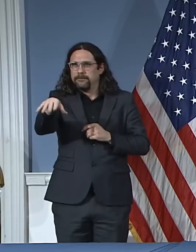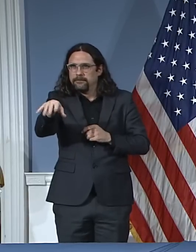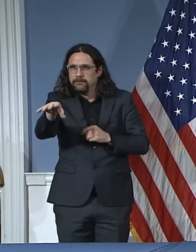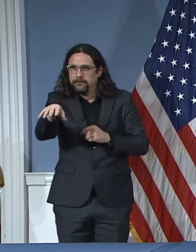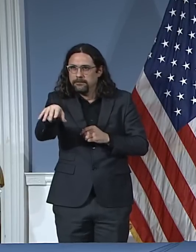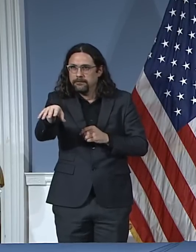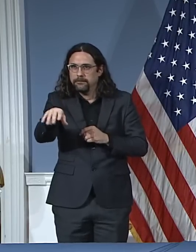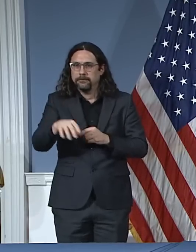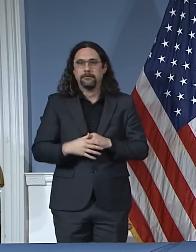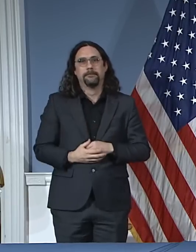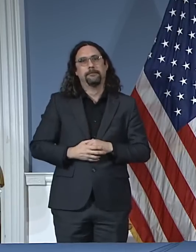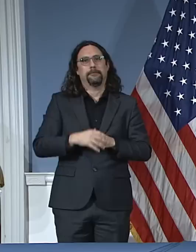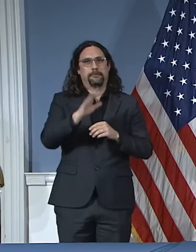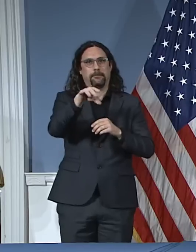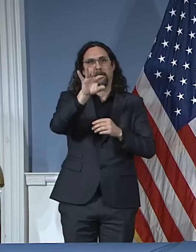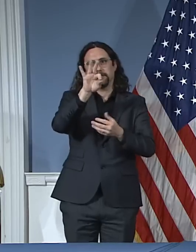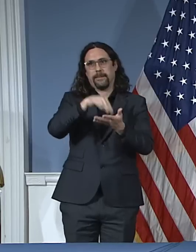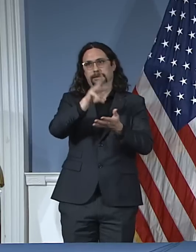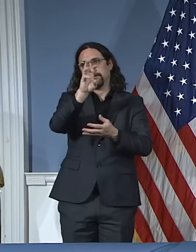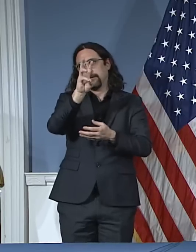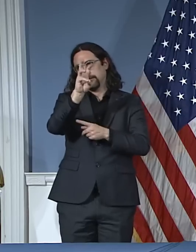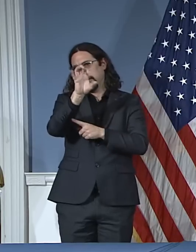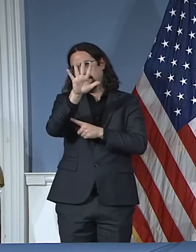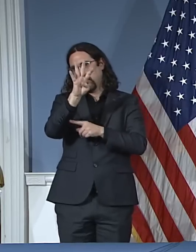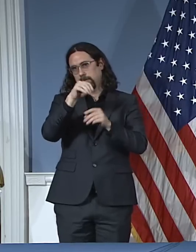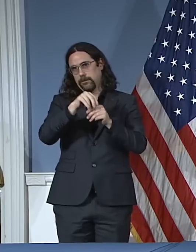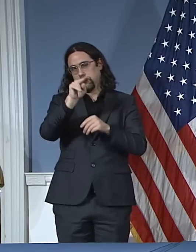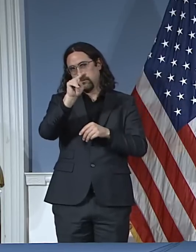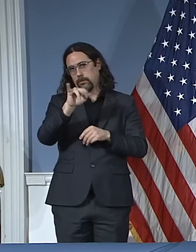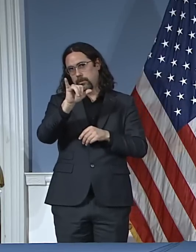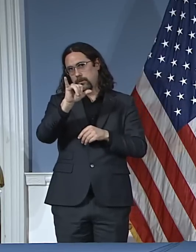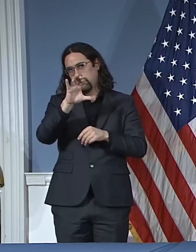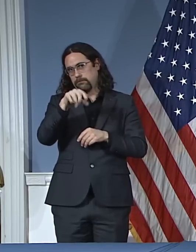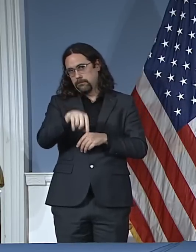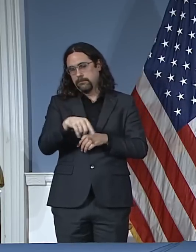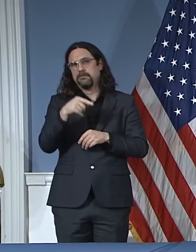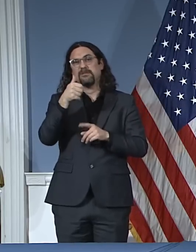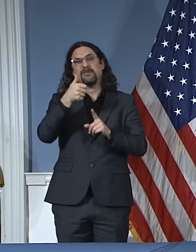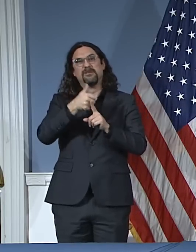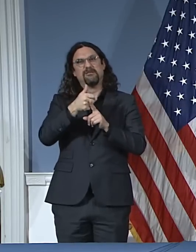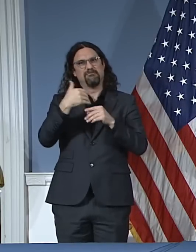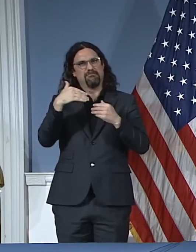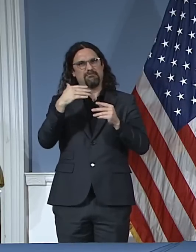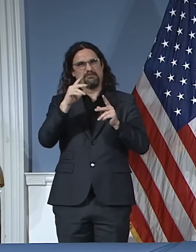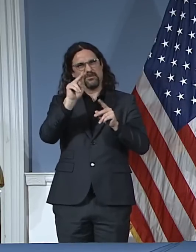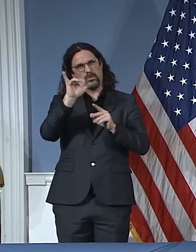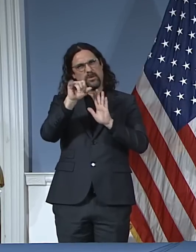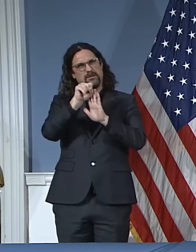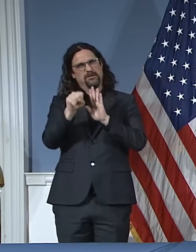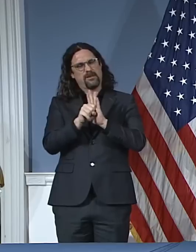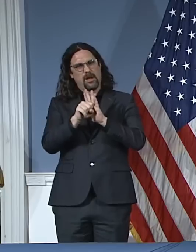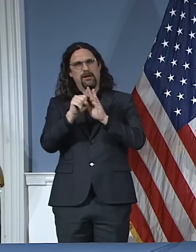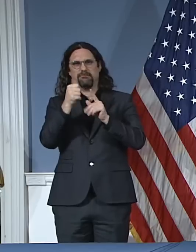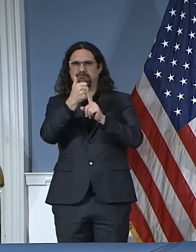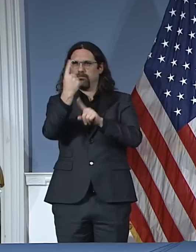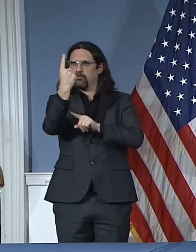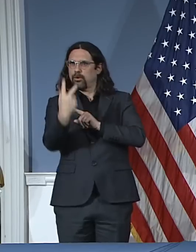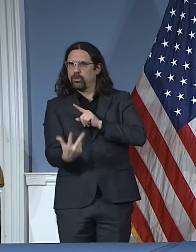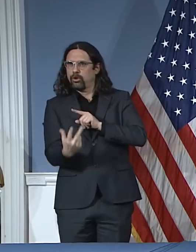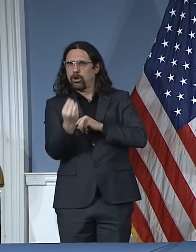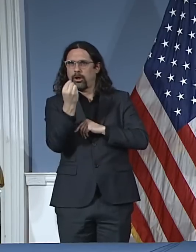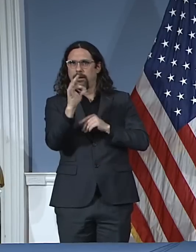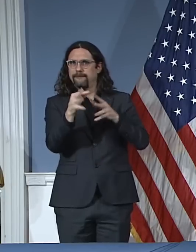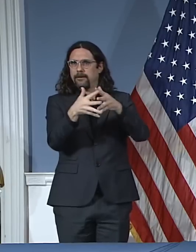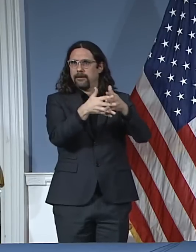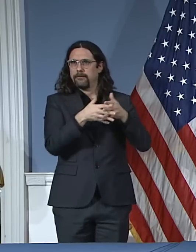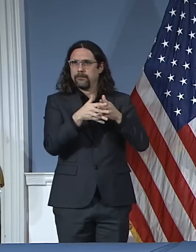in the state of New York, or even more. We'll constantly keep you updated, but I want people to just for a moment reflect on that